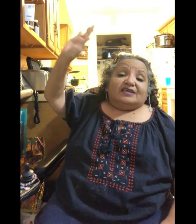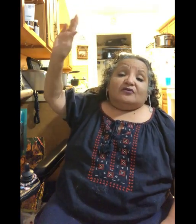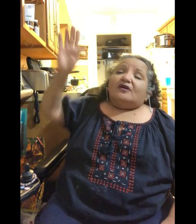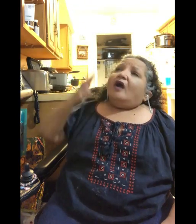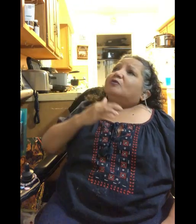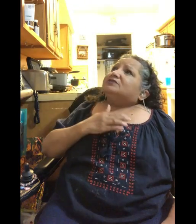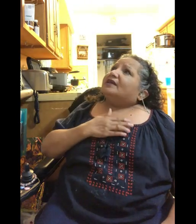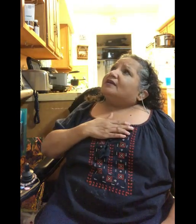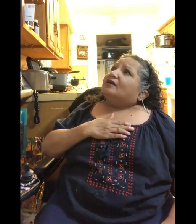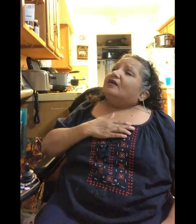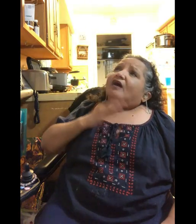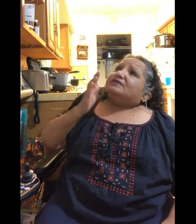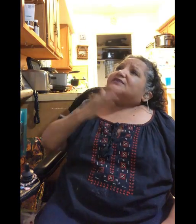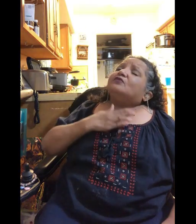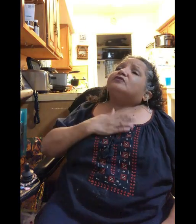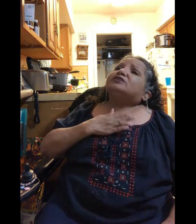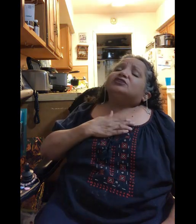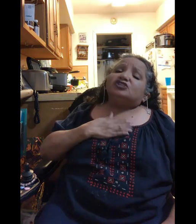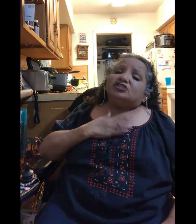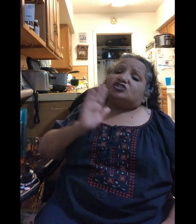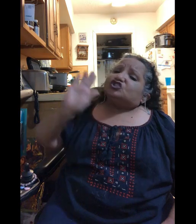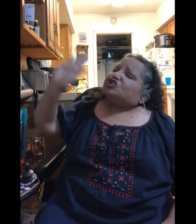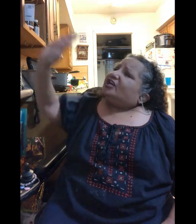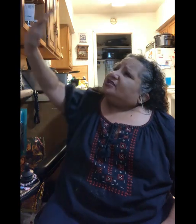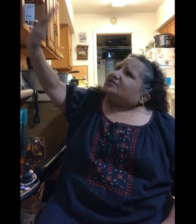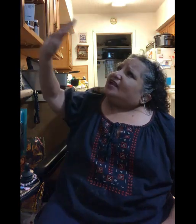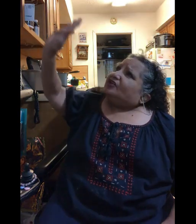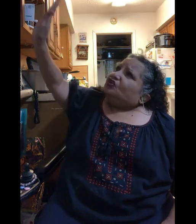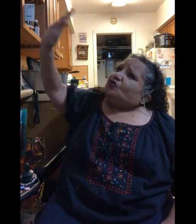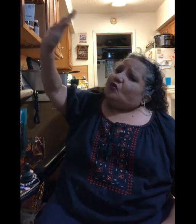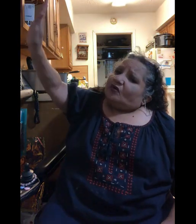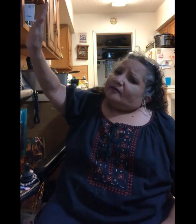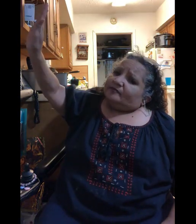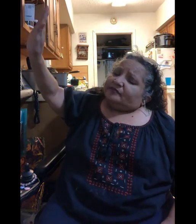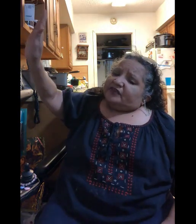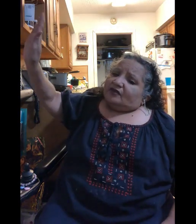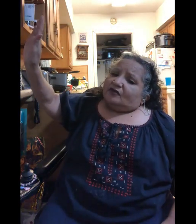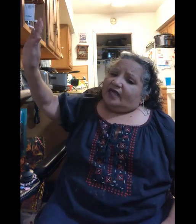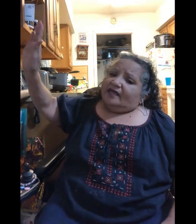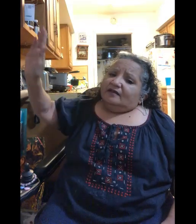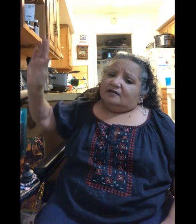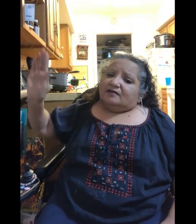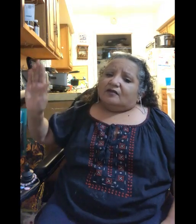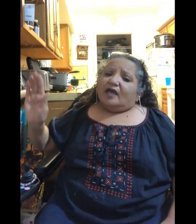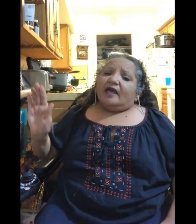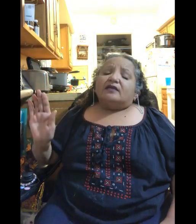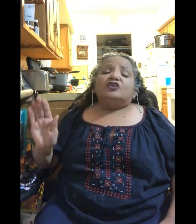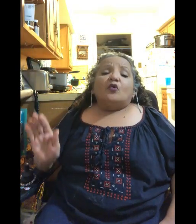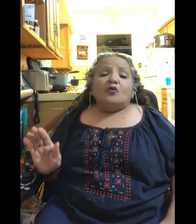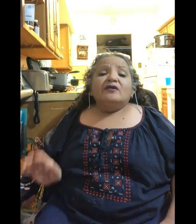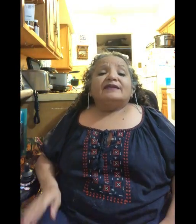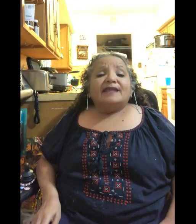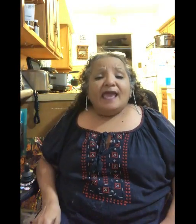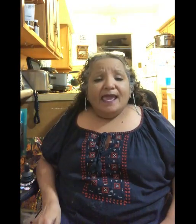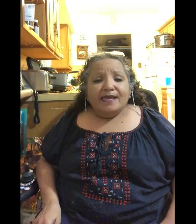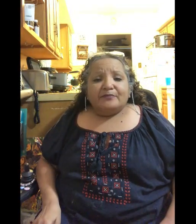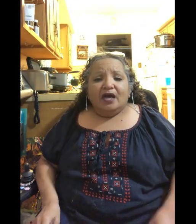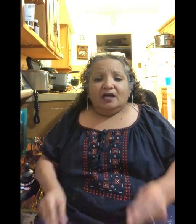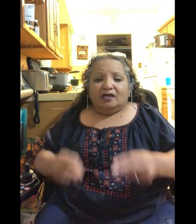you're almost like God is there and we're touching his chest, like your, okay? Your name.